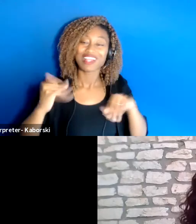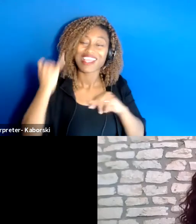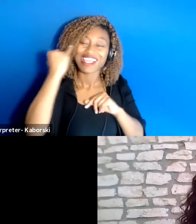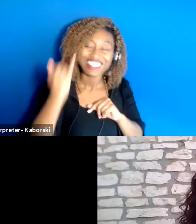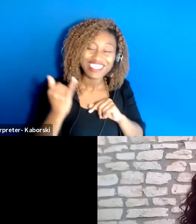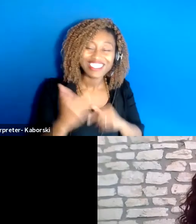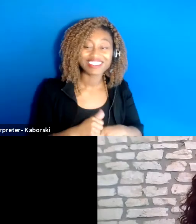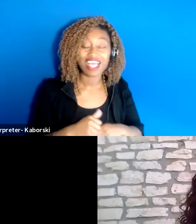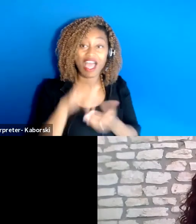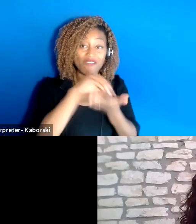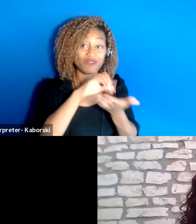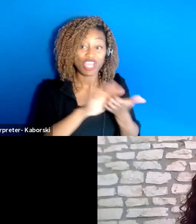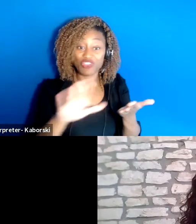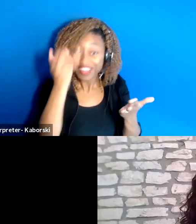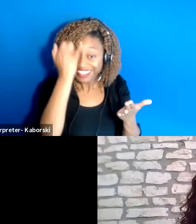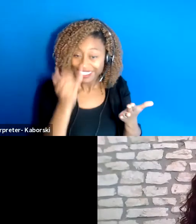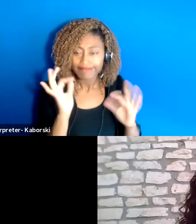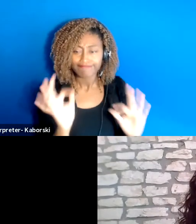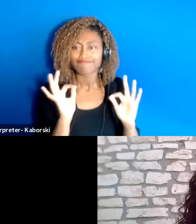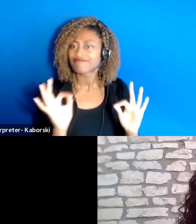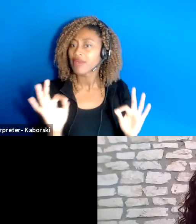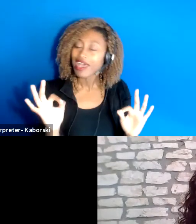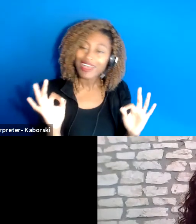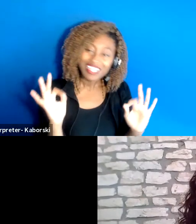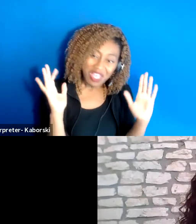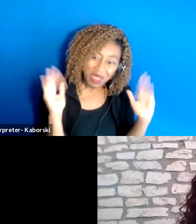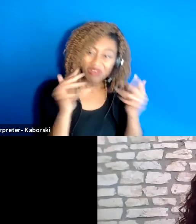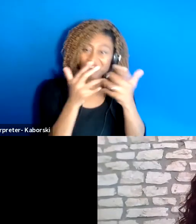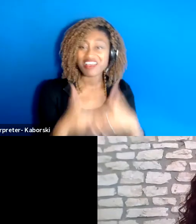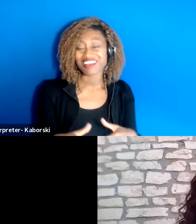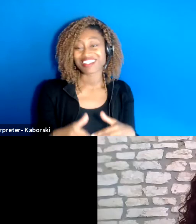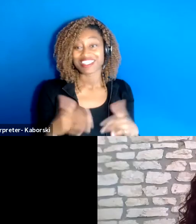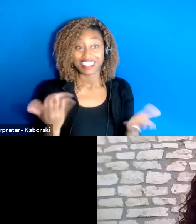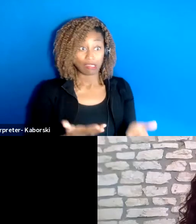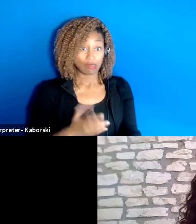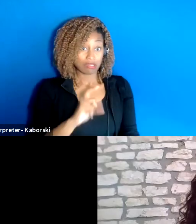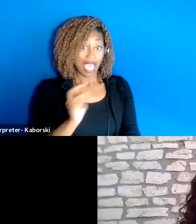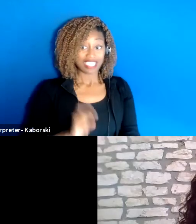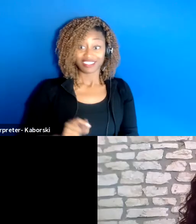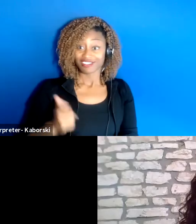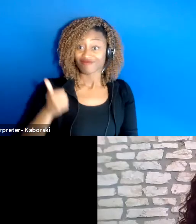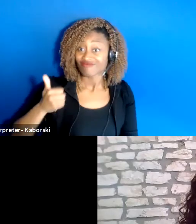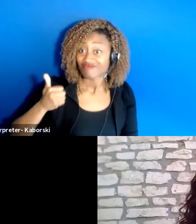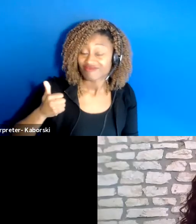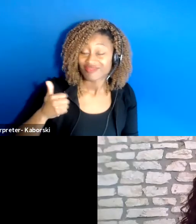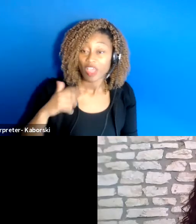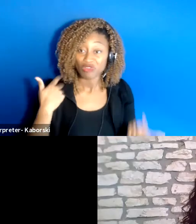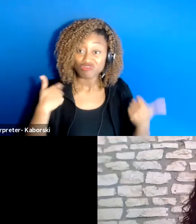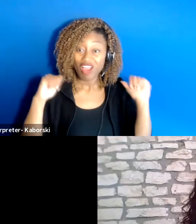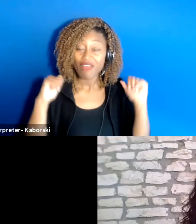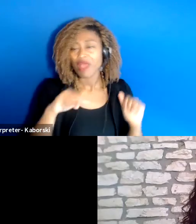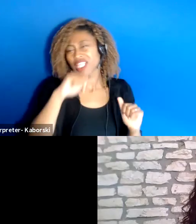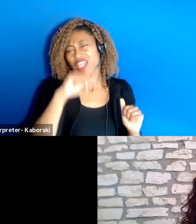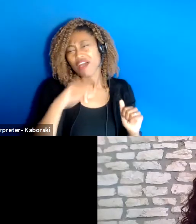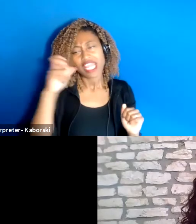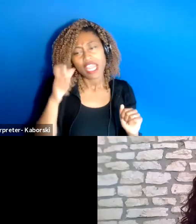I've written down today, and I would love to see if they will work in Texas. and love to hear